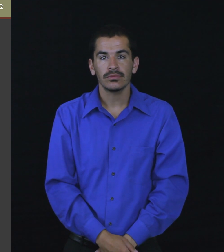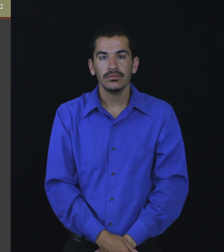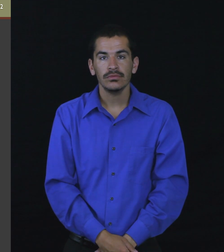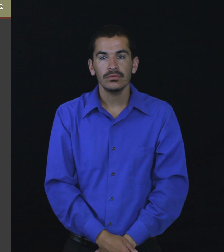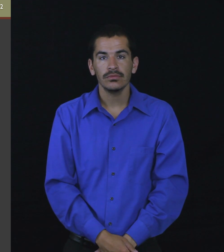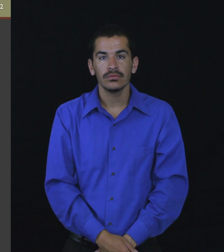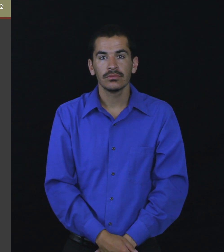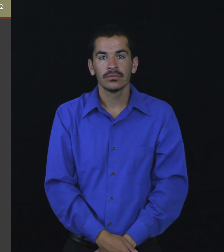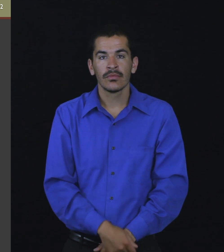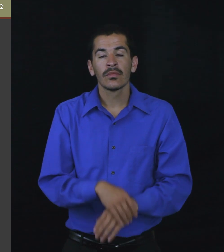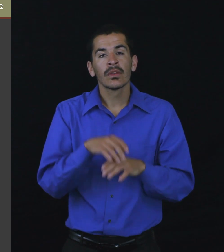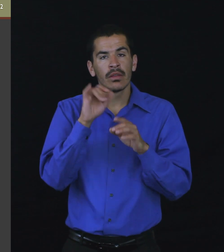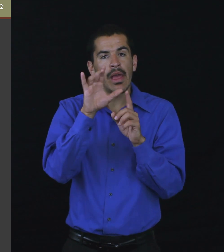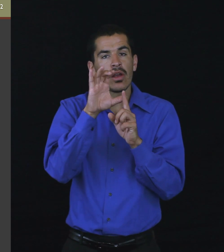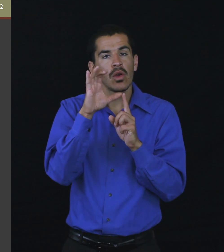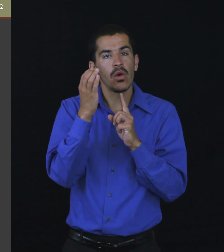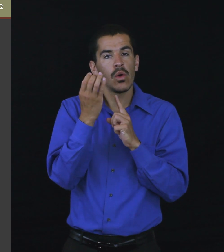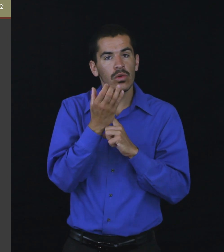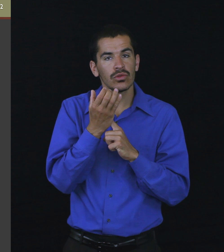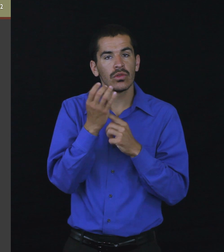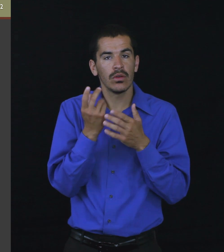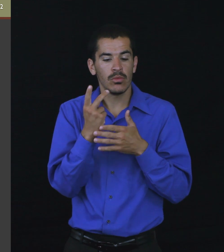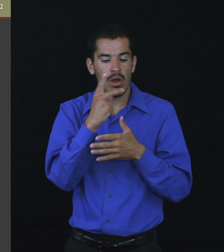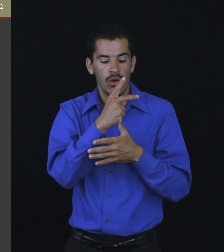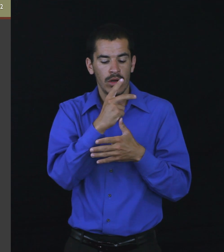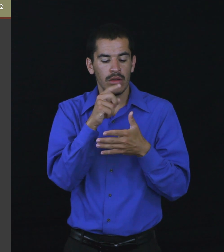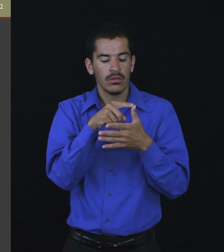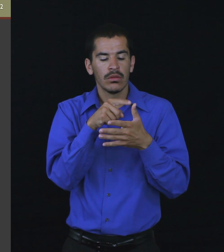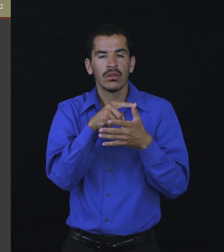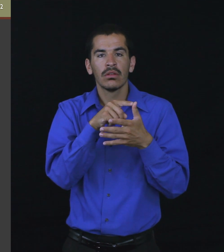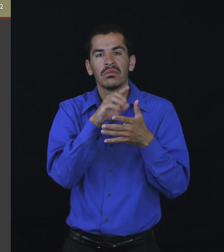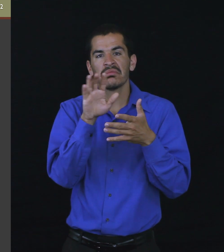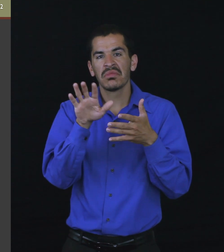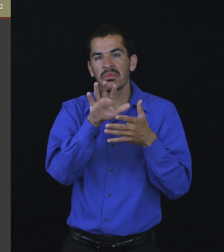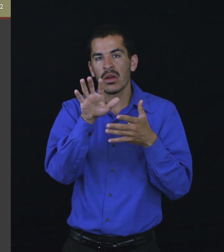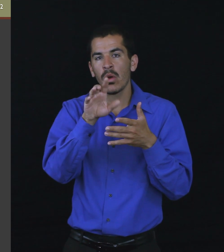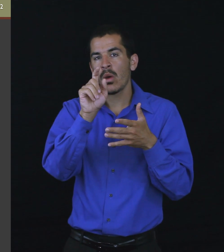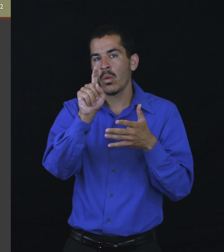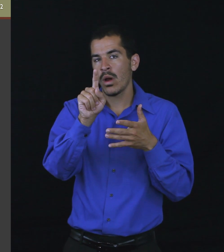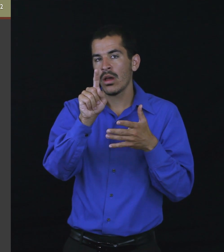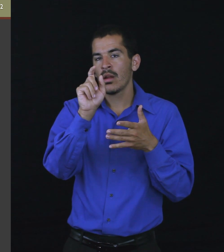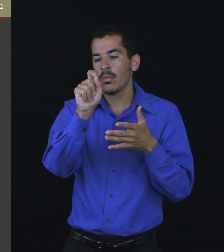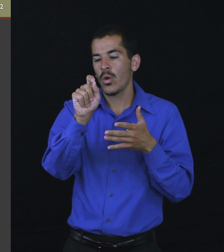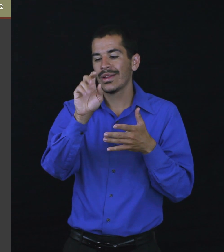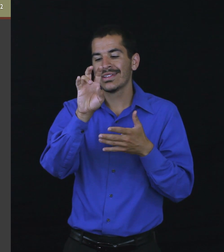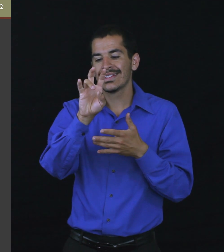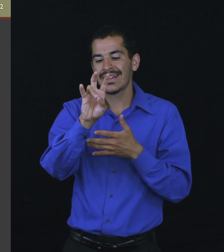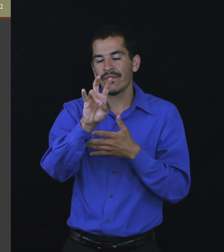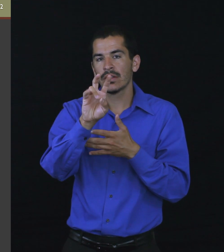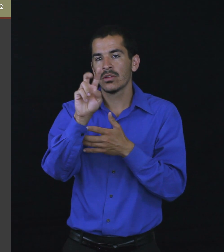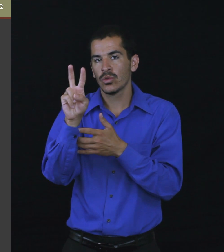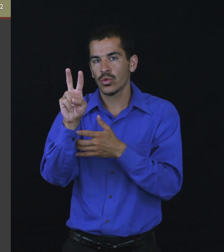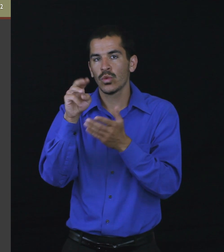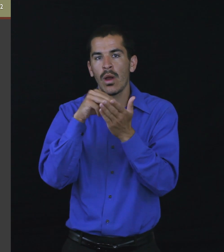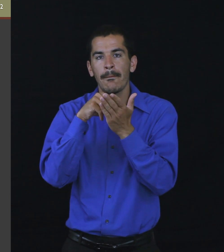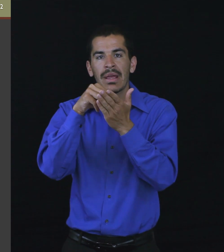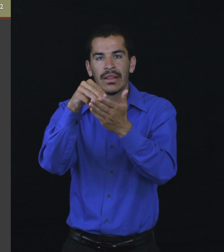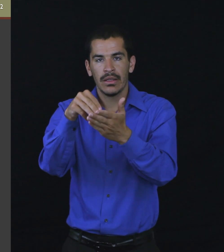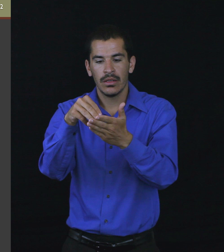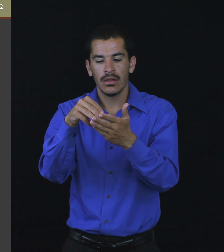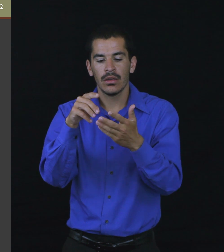The cultural priority would cost about $1.72 million.